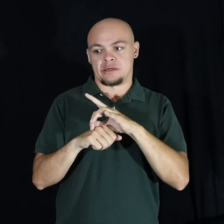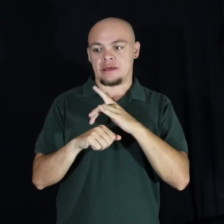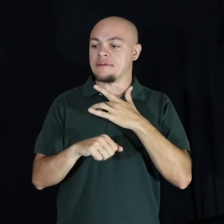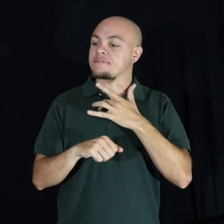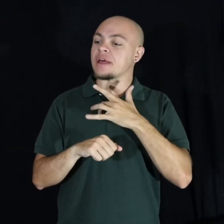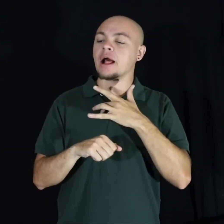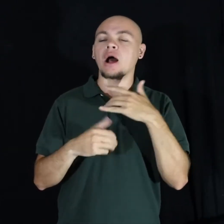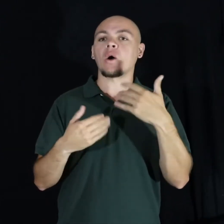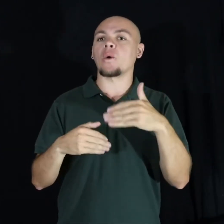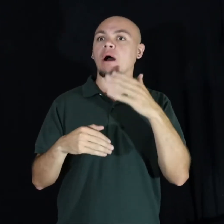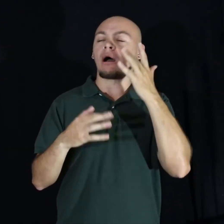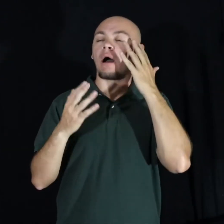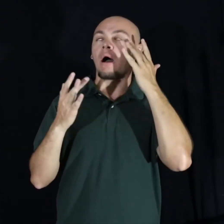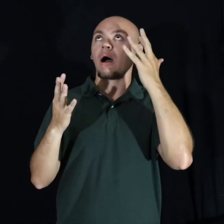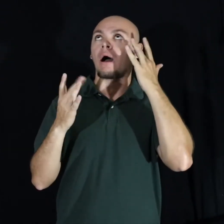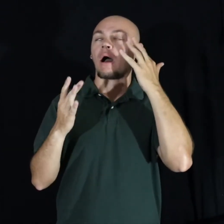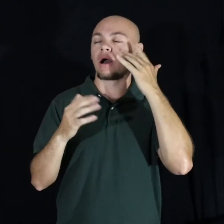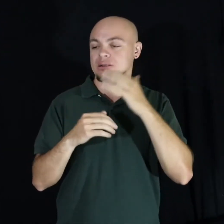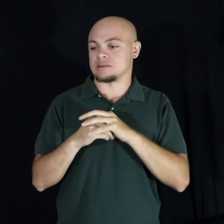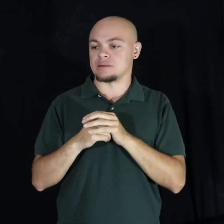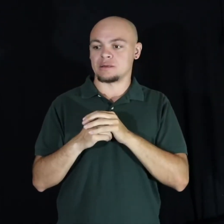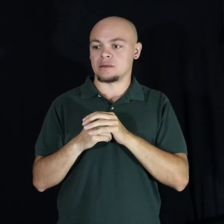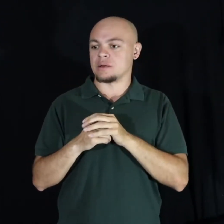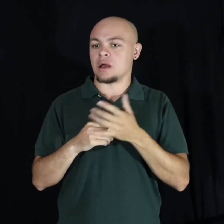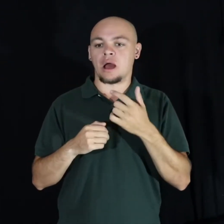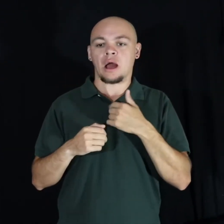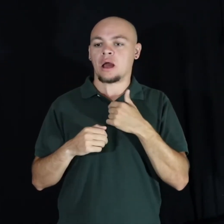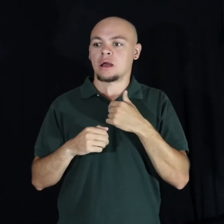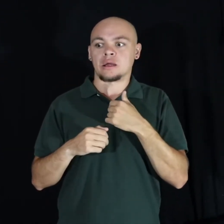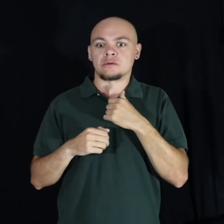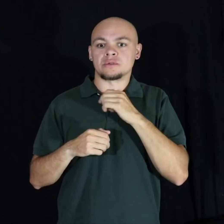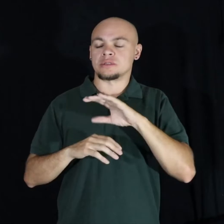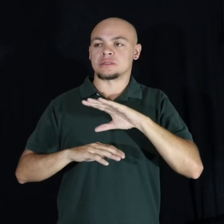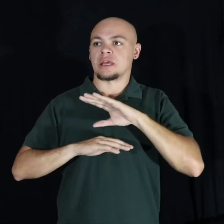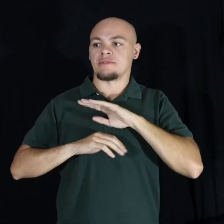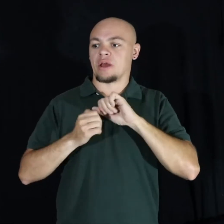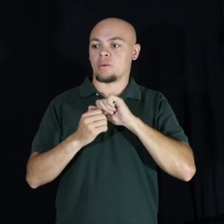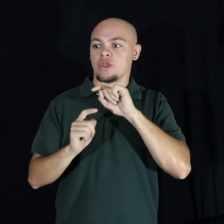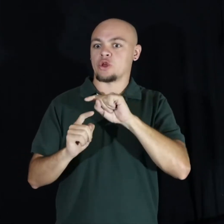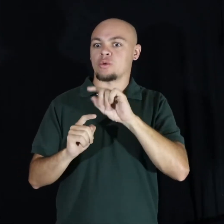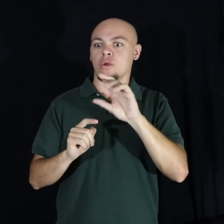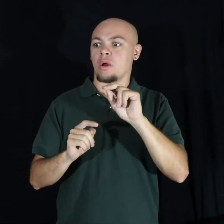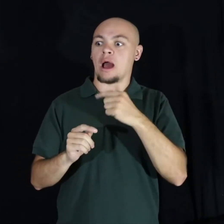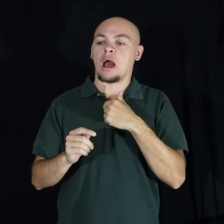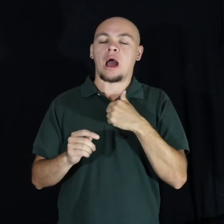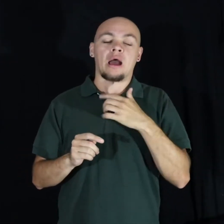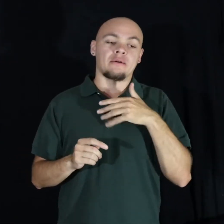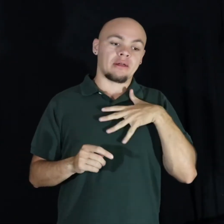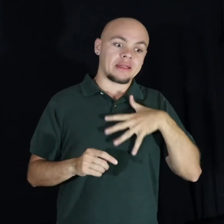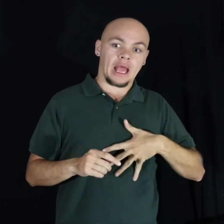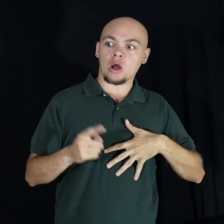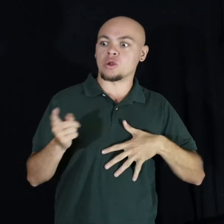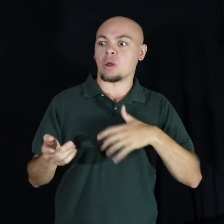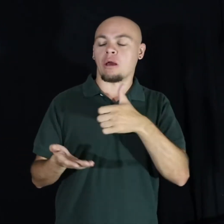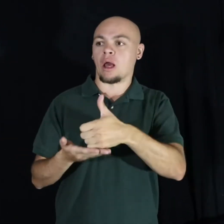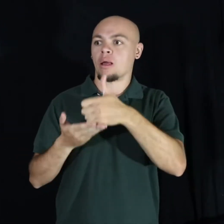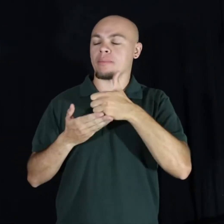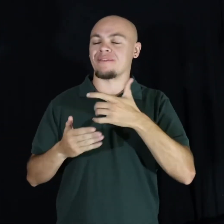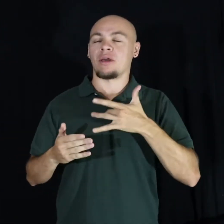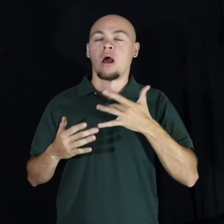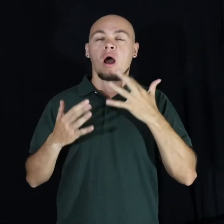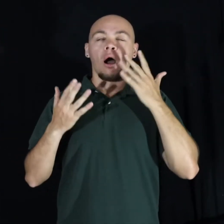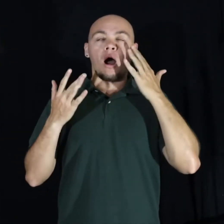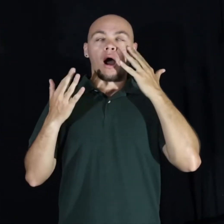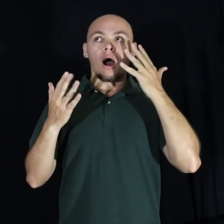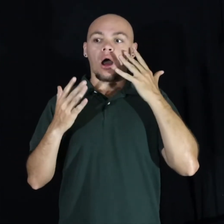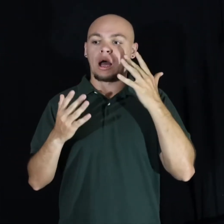feeling of being on a high. I really couldn't get enough of you because you were always there to pick me up when I felt down. But